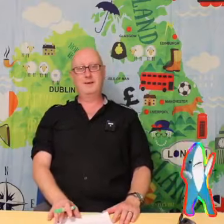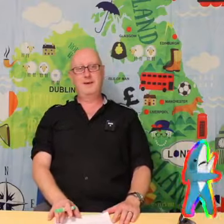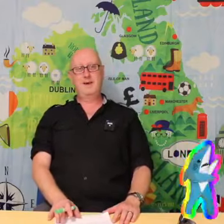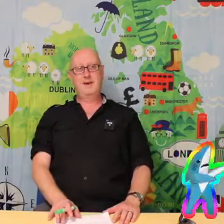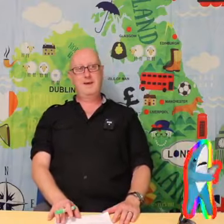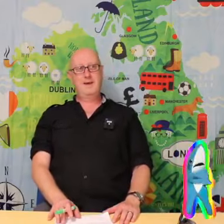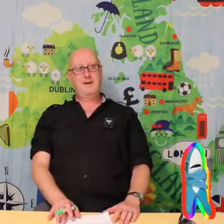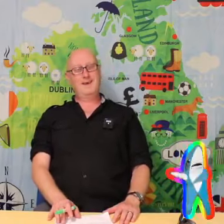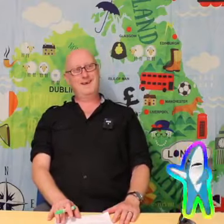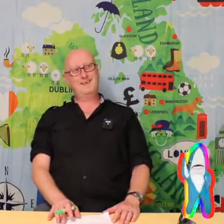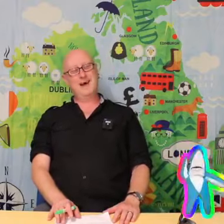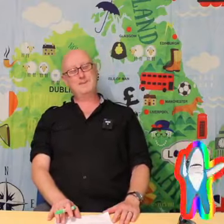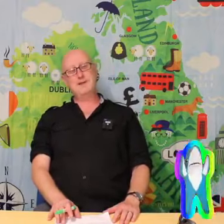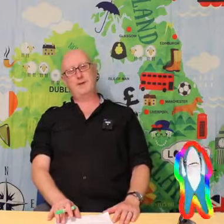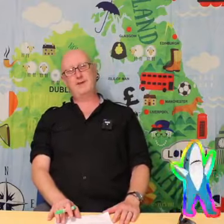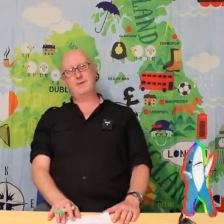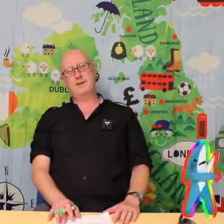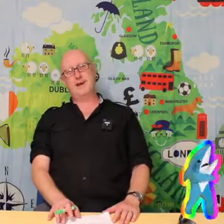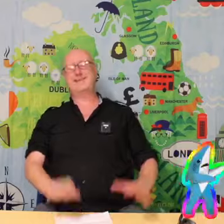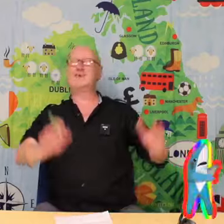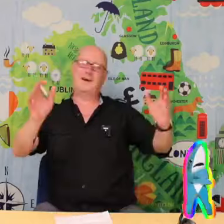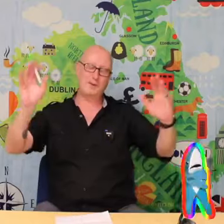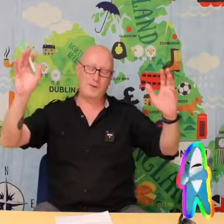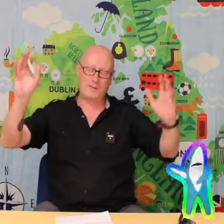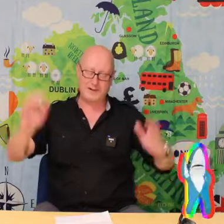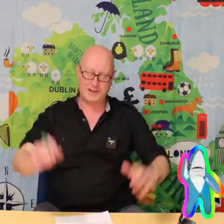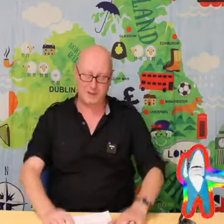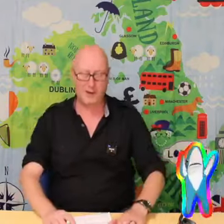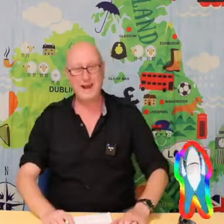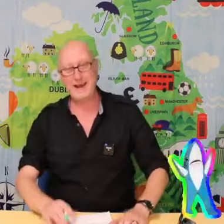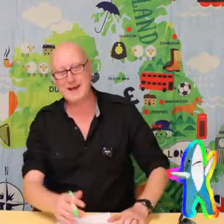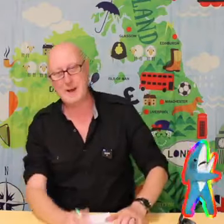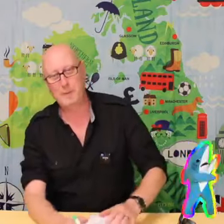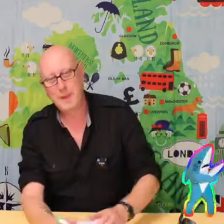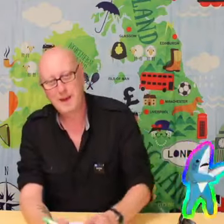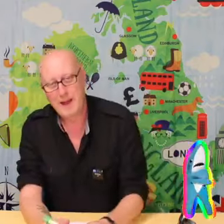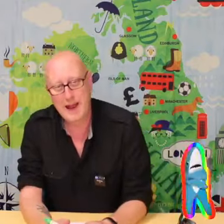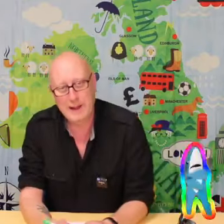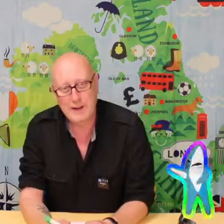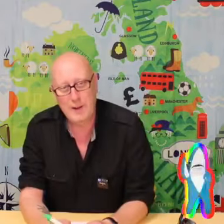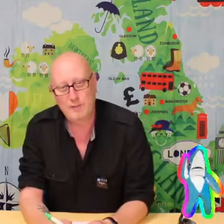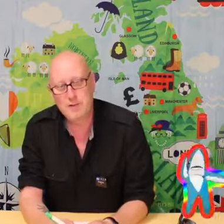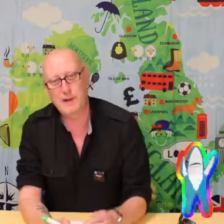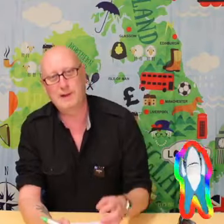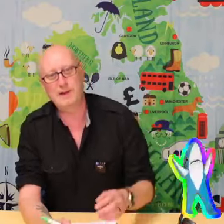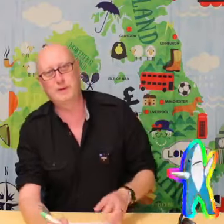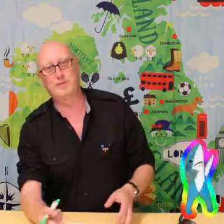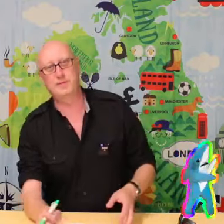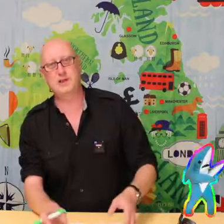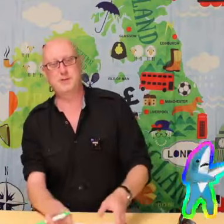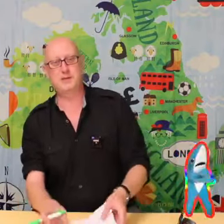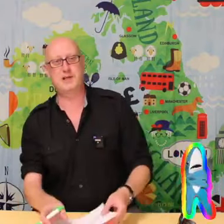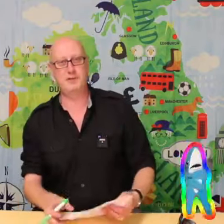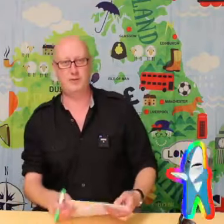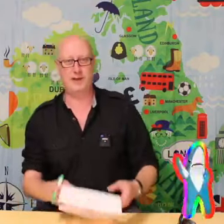them. I don't know. It depends if you fit them, don't it? I don't know modern times. That's why I said could. Getting away from this paralegal conversation about salvage rights of the